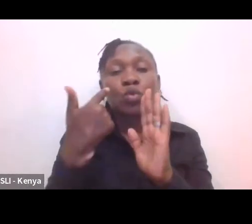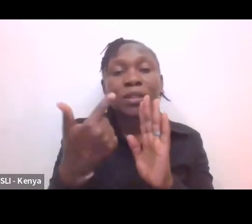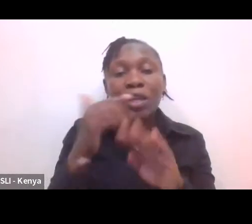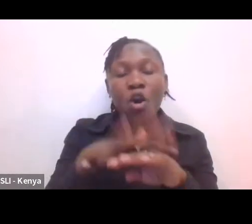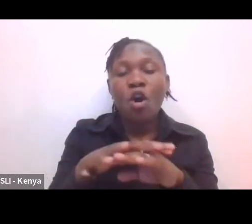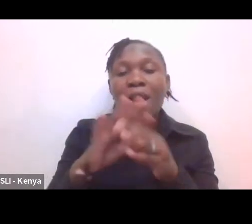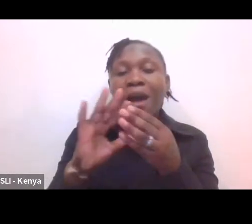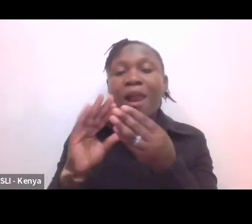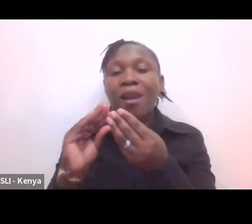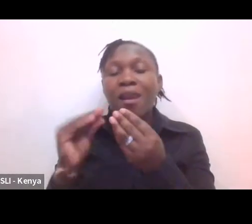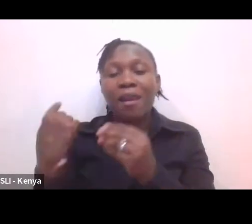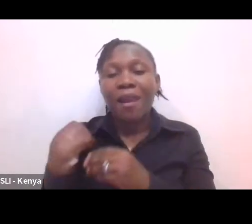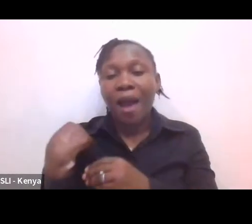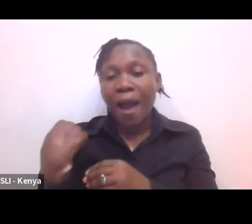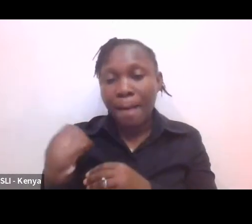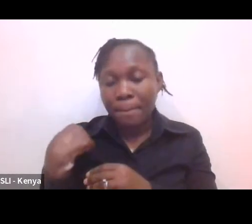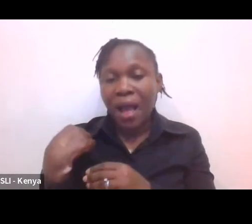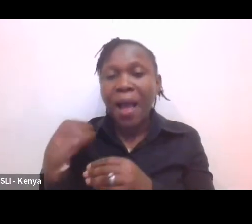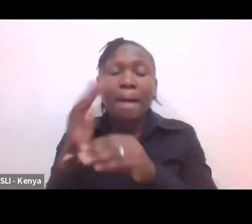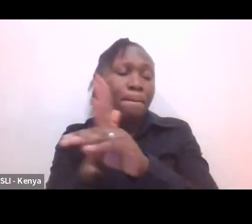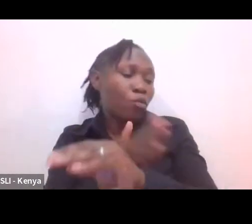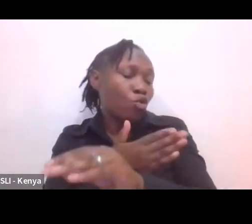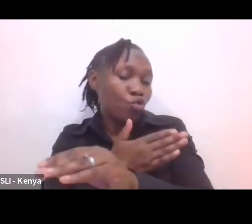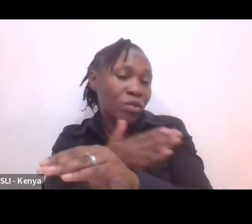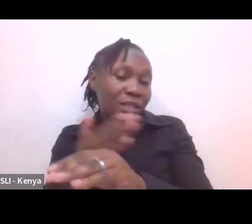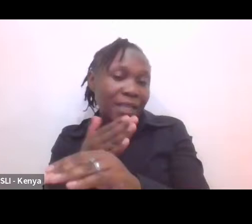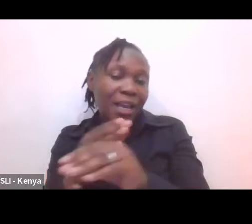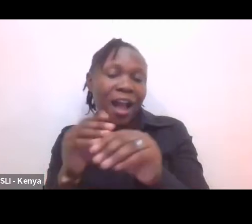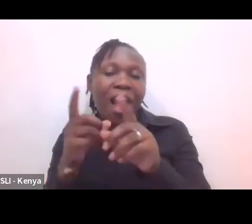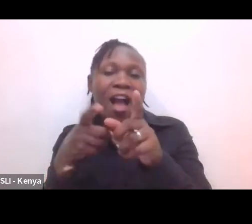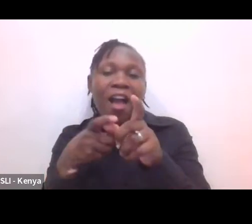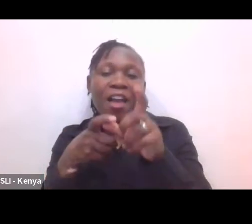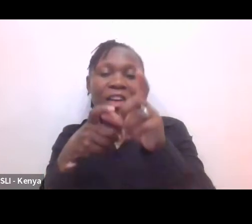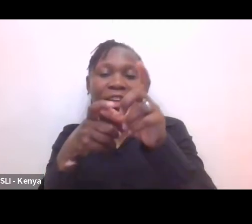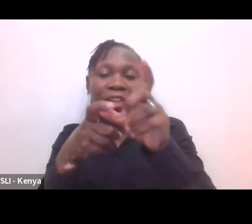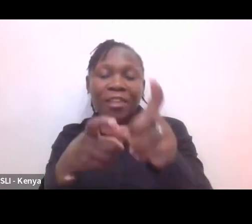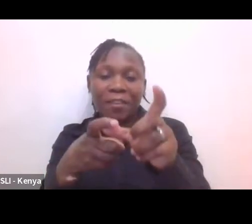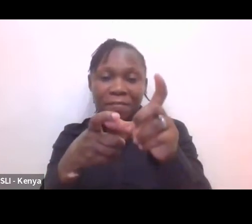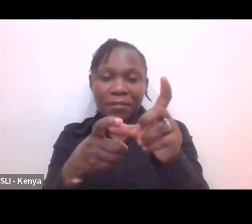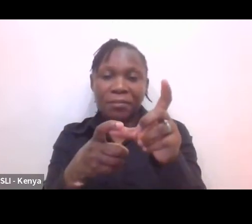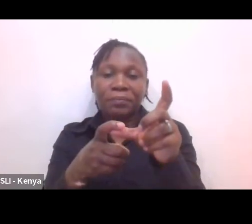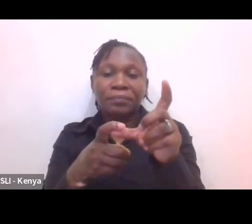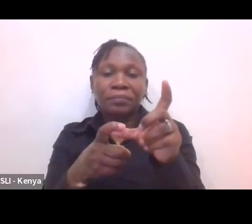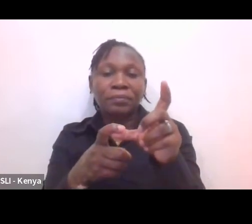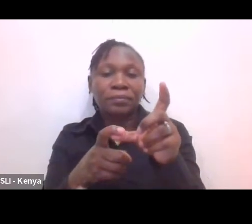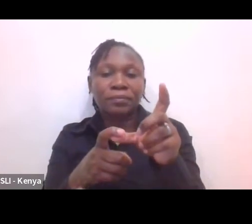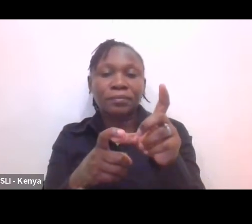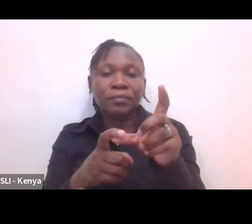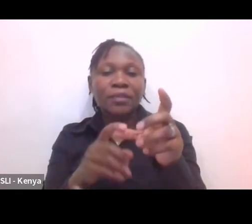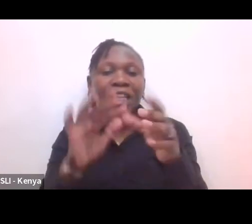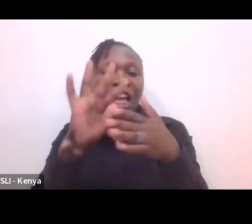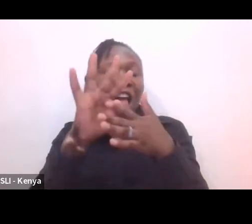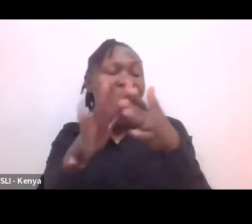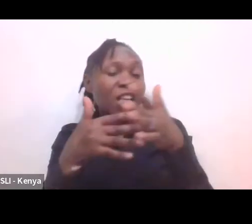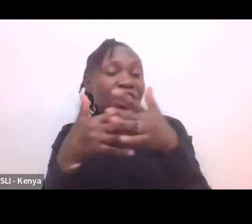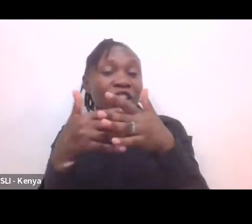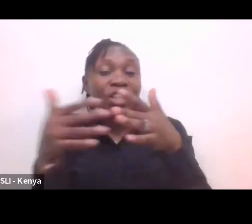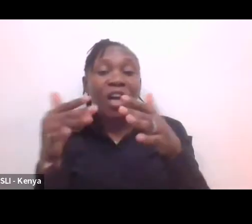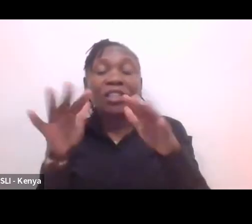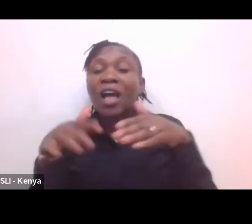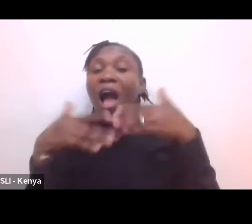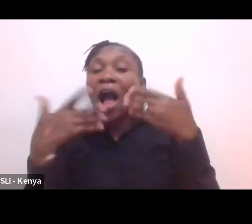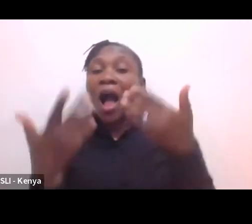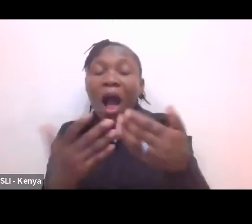they combine. Music is the gift that keeps giving. The structured nature of music theory requires abstract thinking and